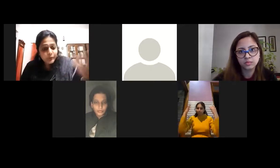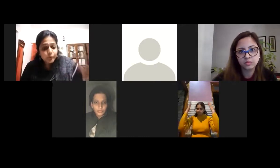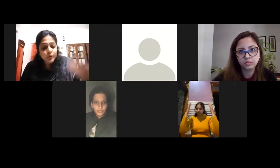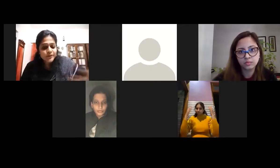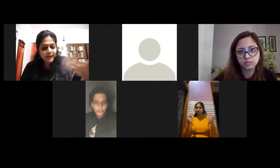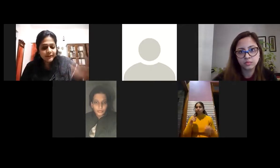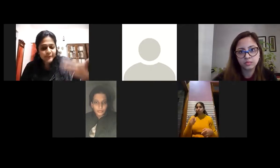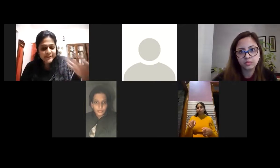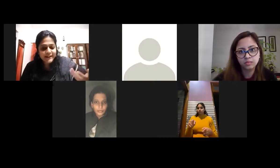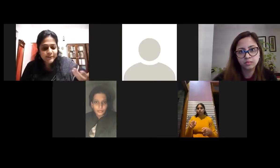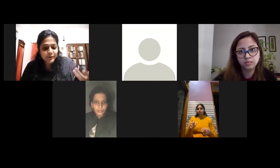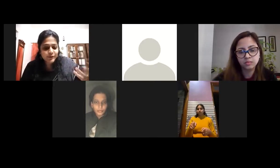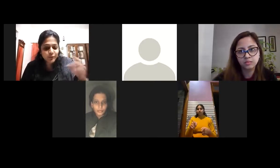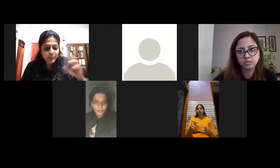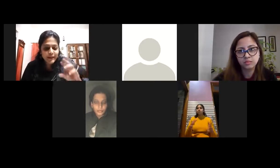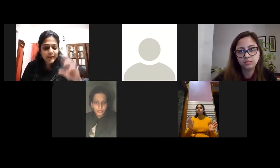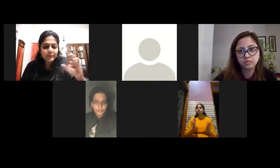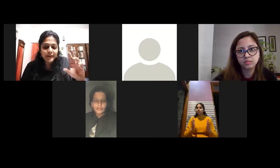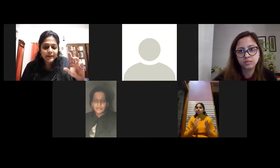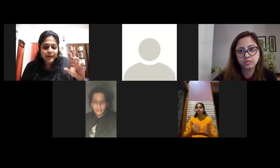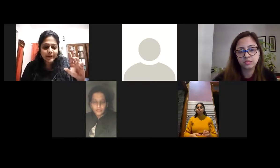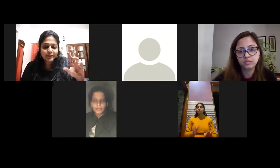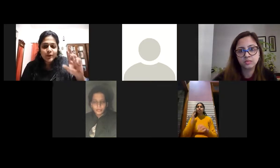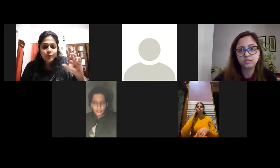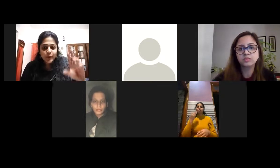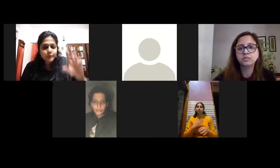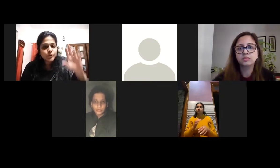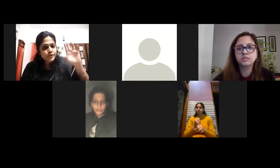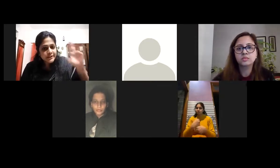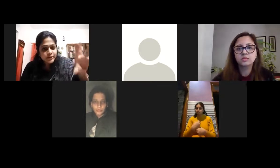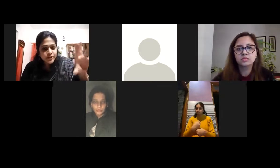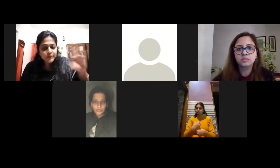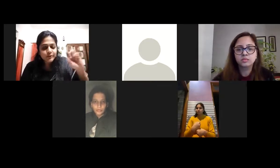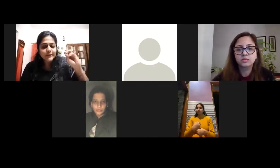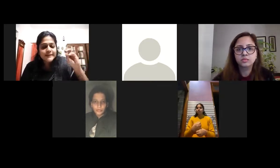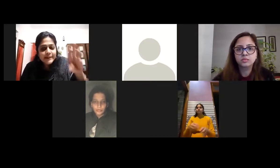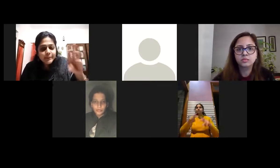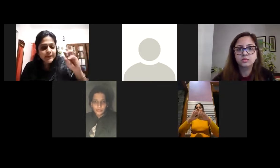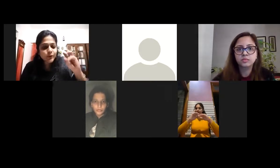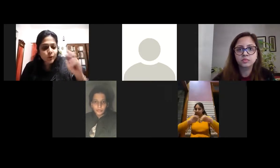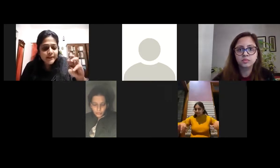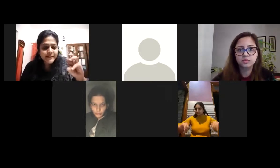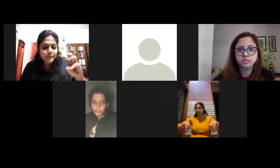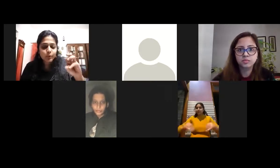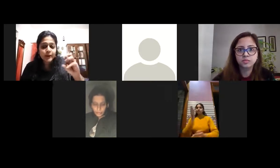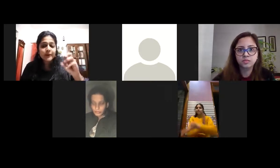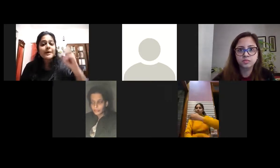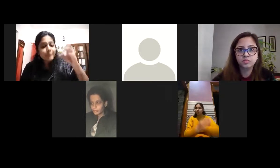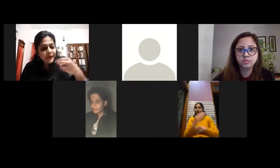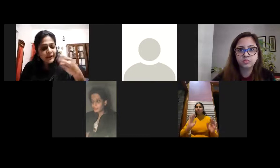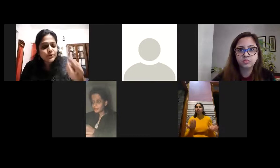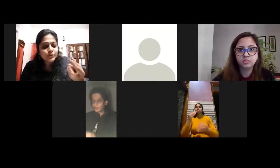you invoke Stryker precisely because when you were making a particular kind of way in which you're distinguishing between the disabled and the non-disabled